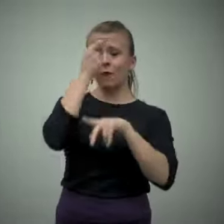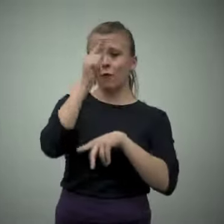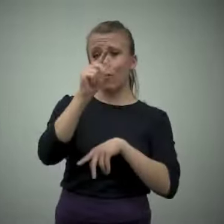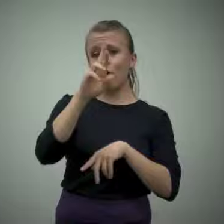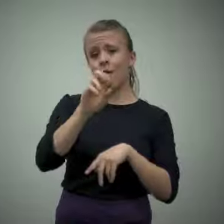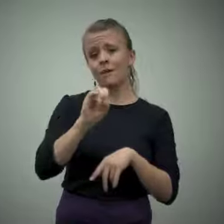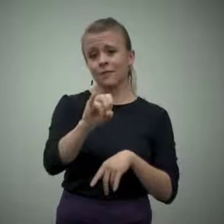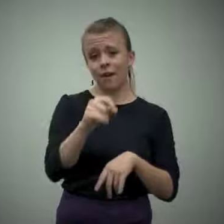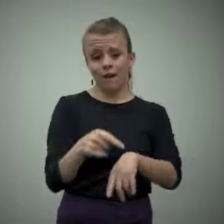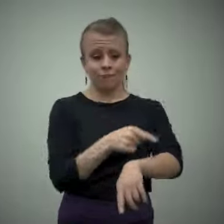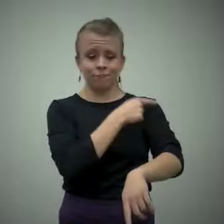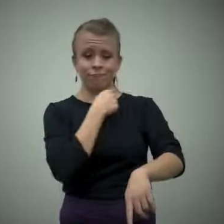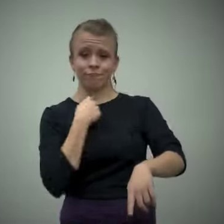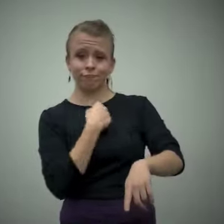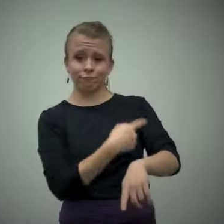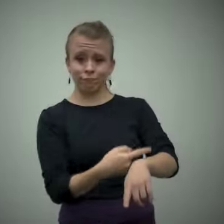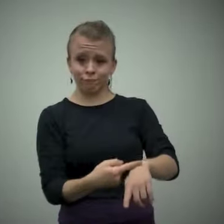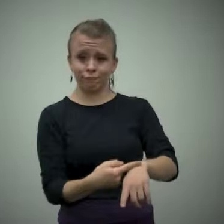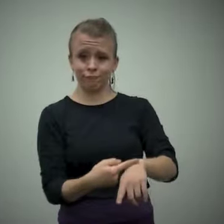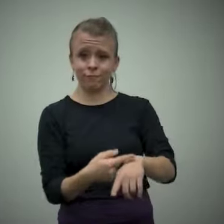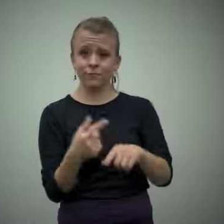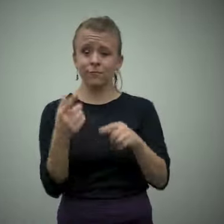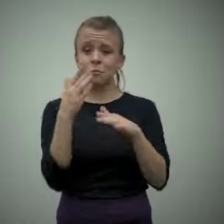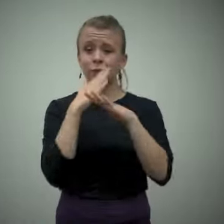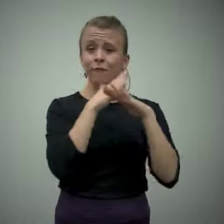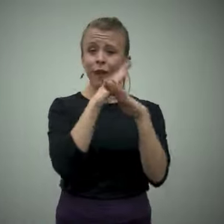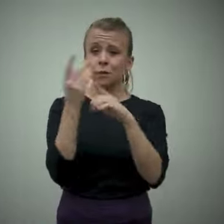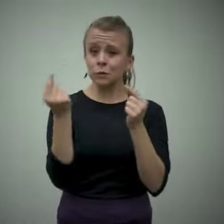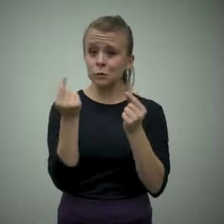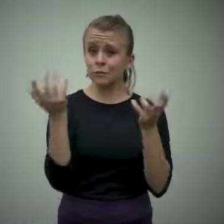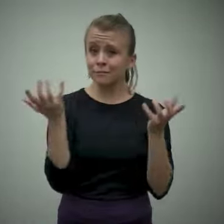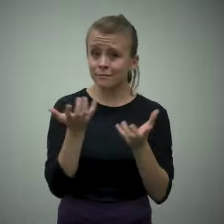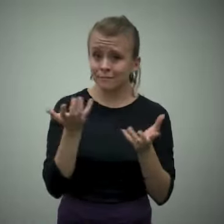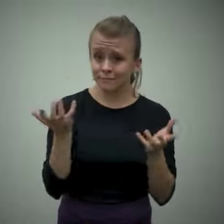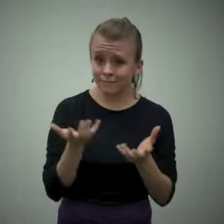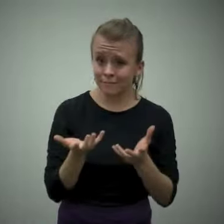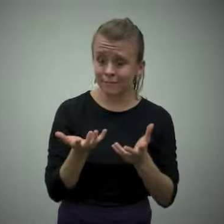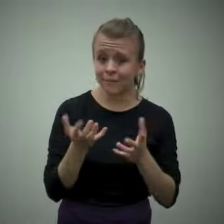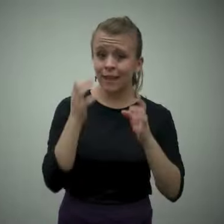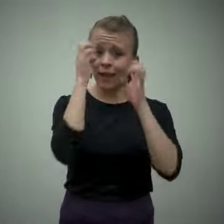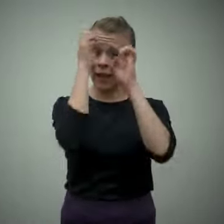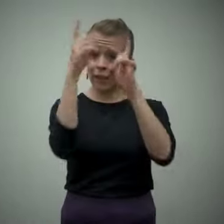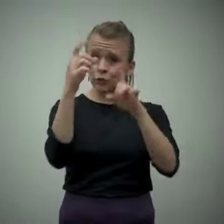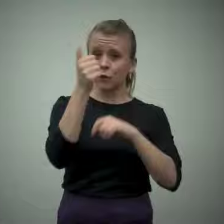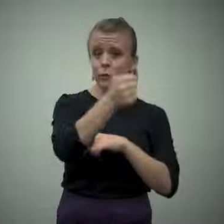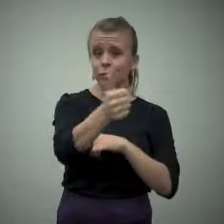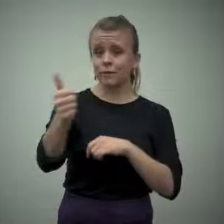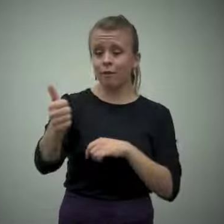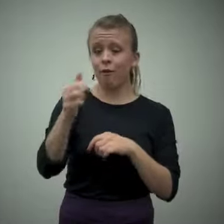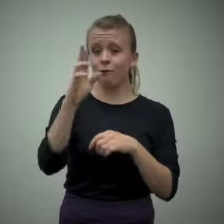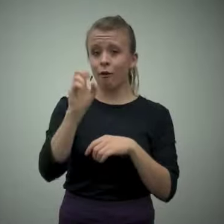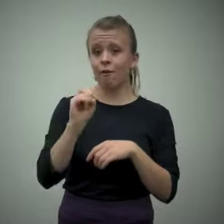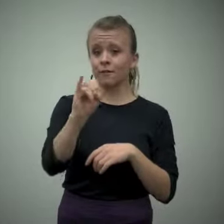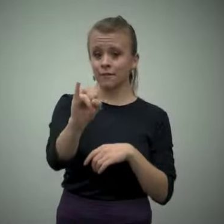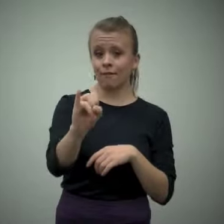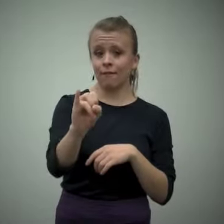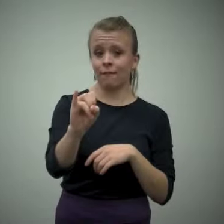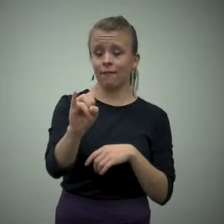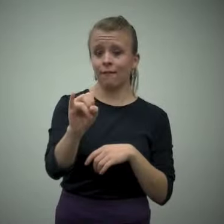an RSI in our hands or arms. Educating yourself about RSIs is the first step to